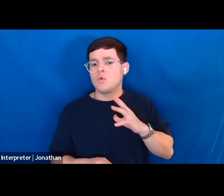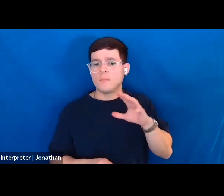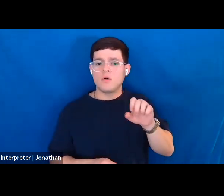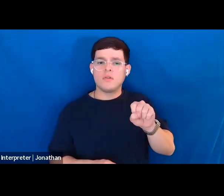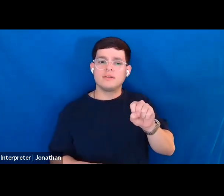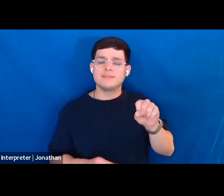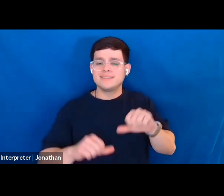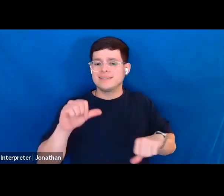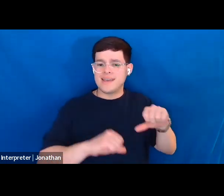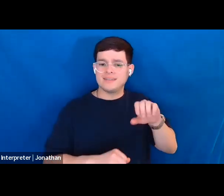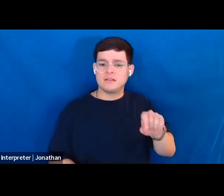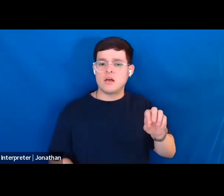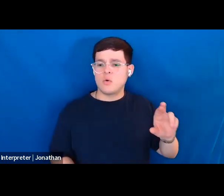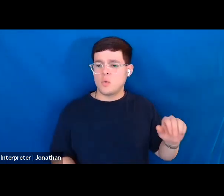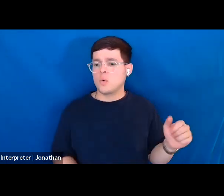informalscience.org website.